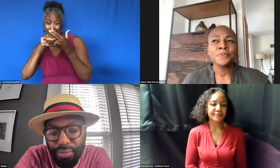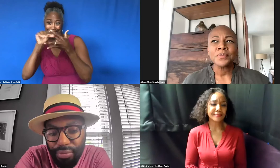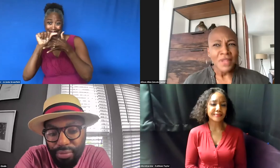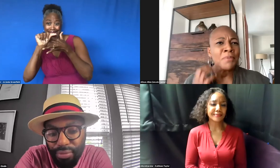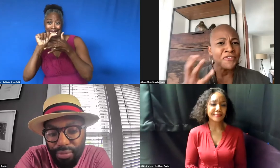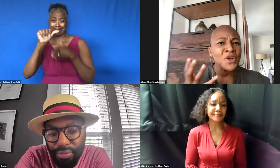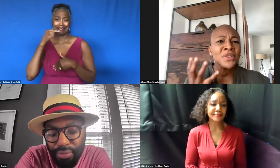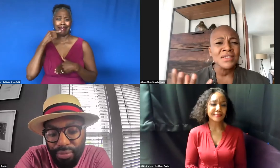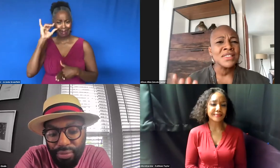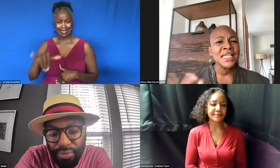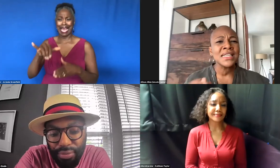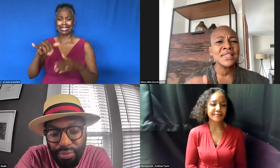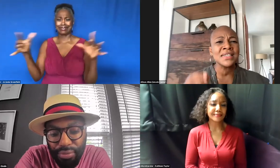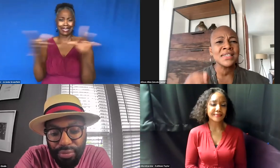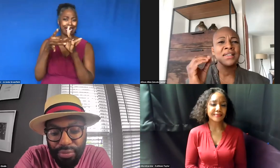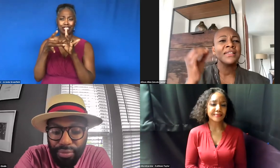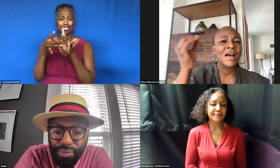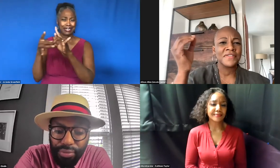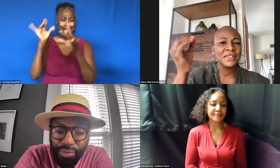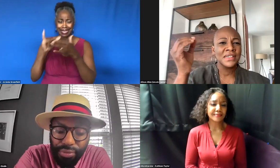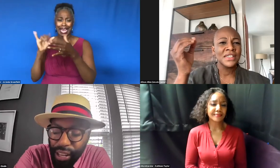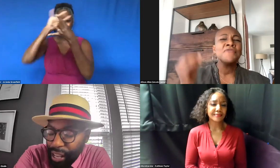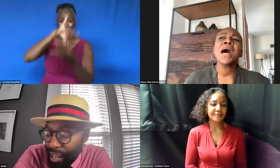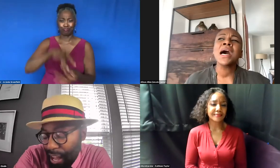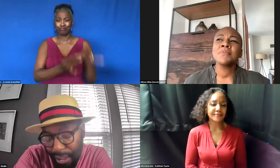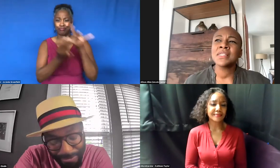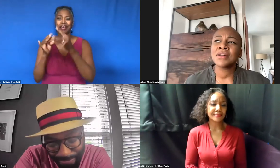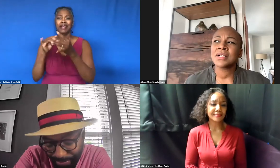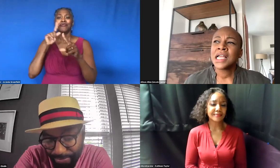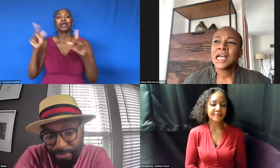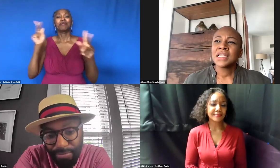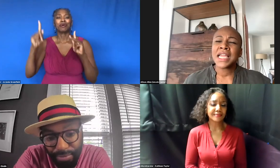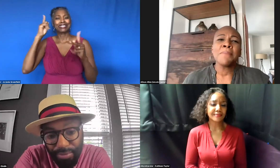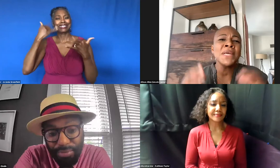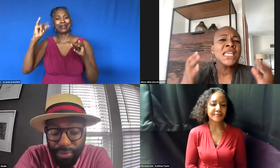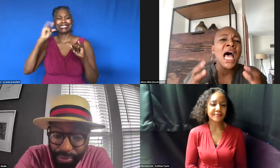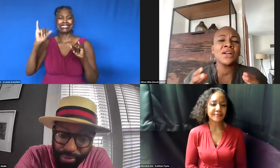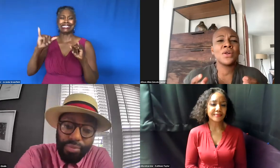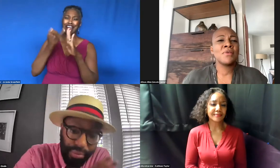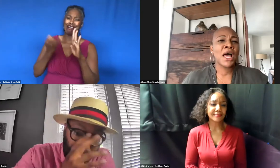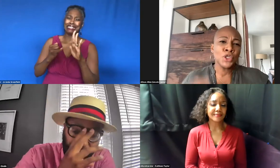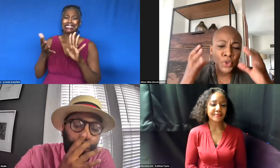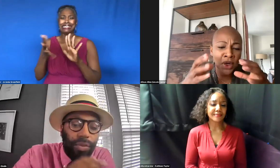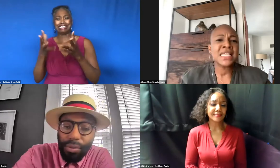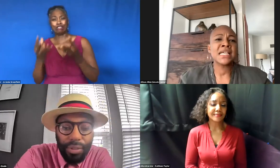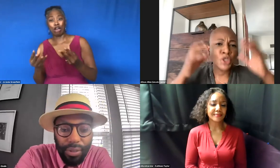connector, right? But folks still see it as soft. You have moms that are like maniacal about you are STEM, you